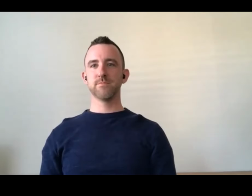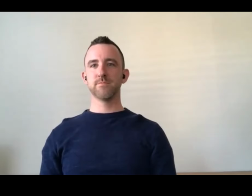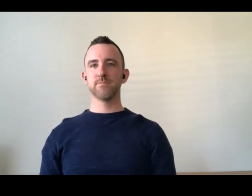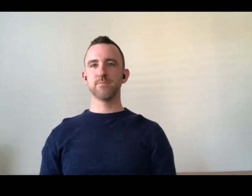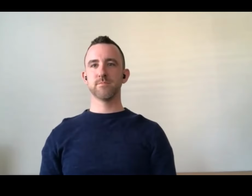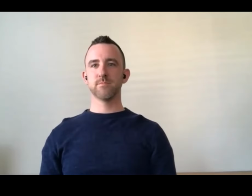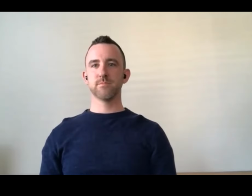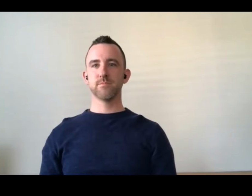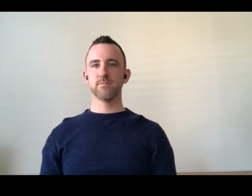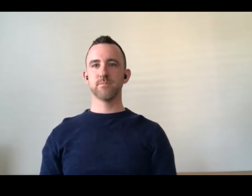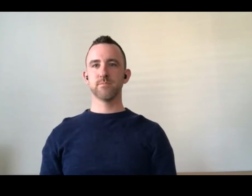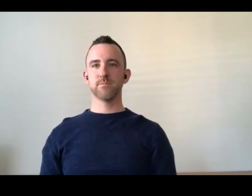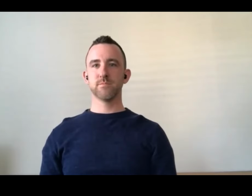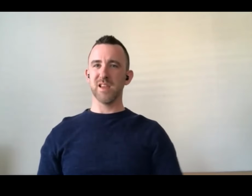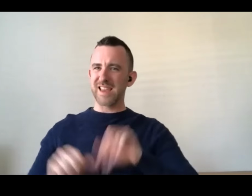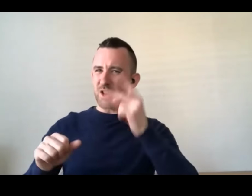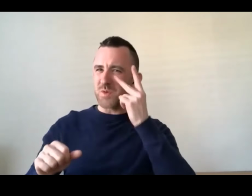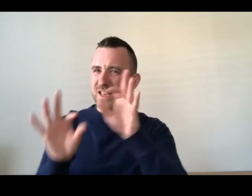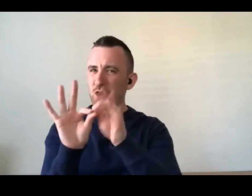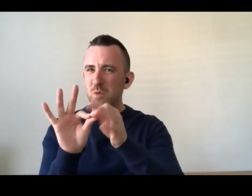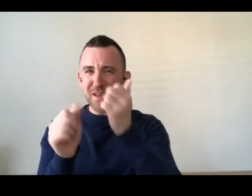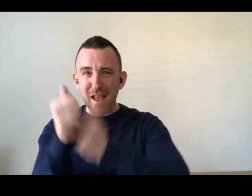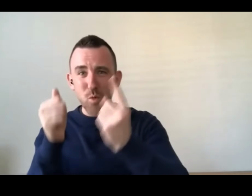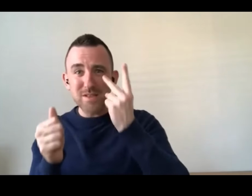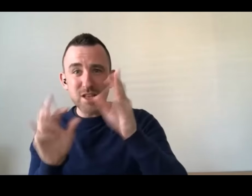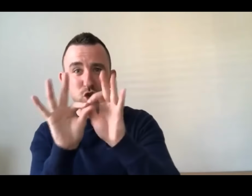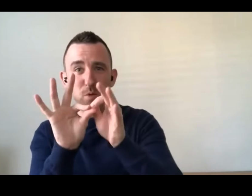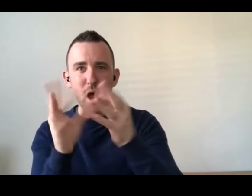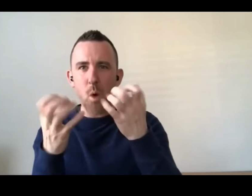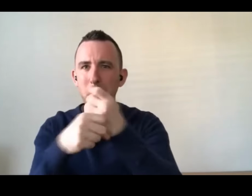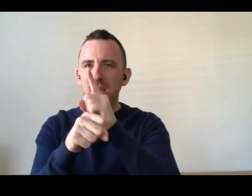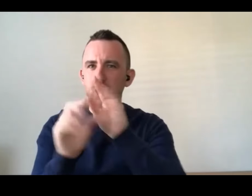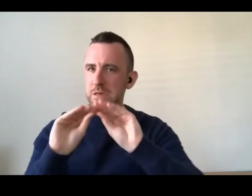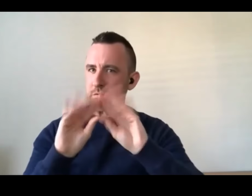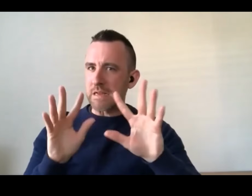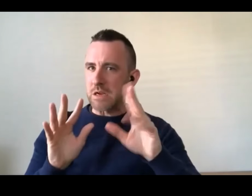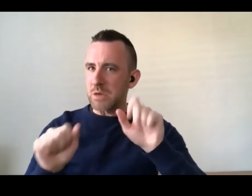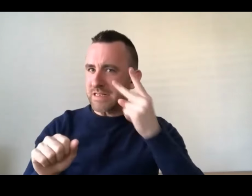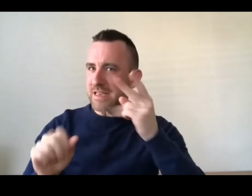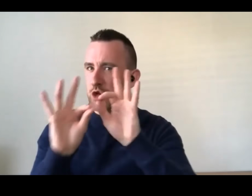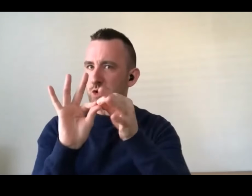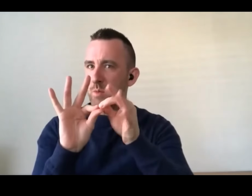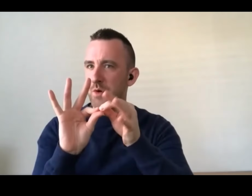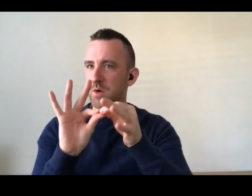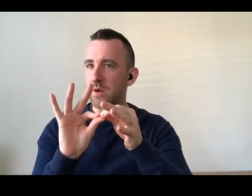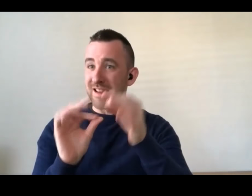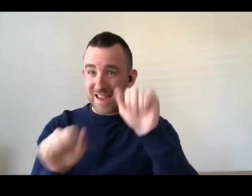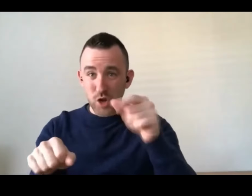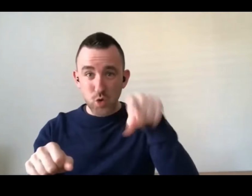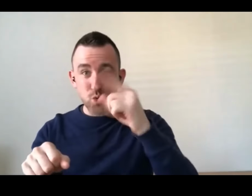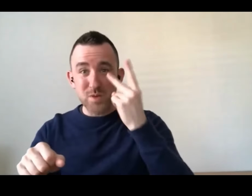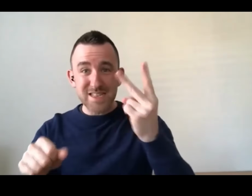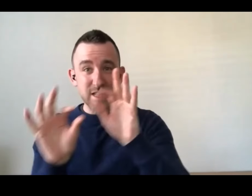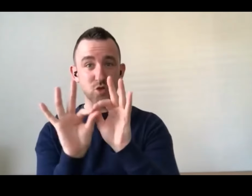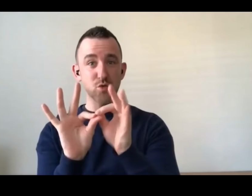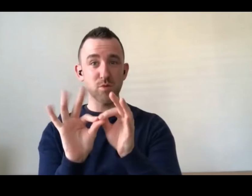Let me see. Can everyone see the interpreter? I just want to make sure that everyone can see the